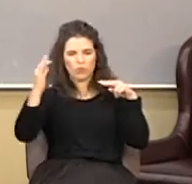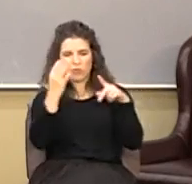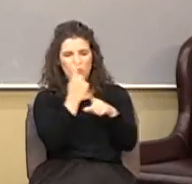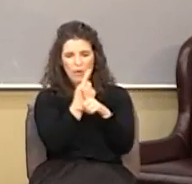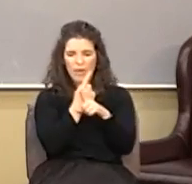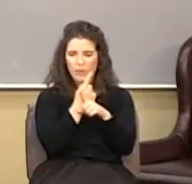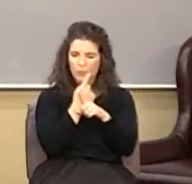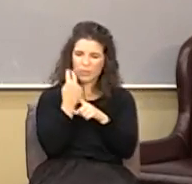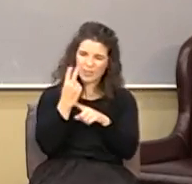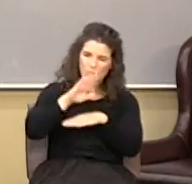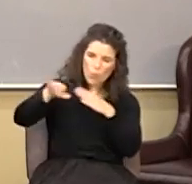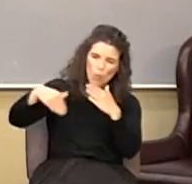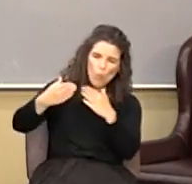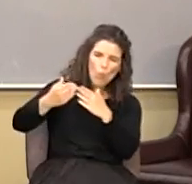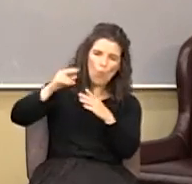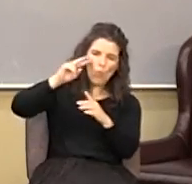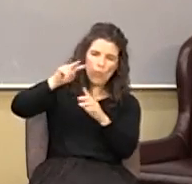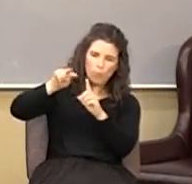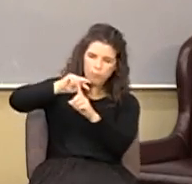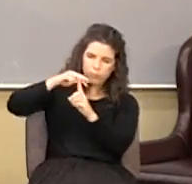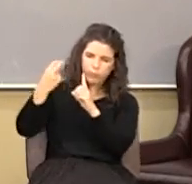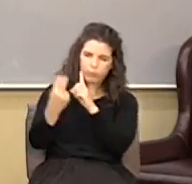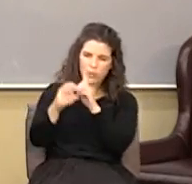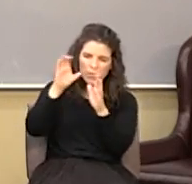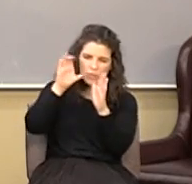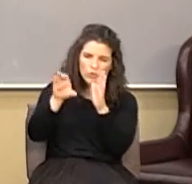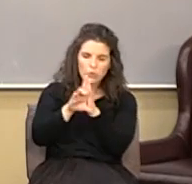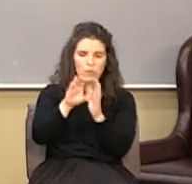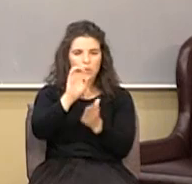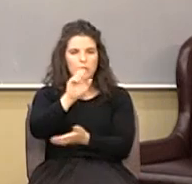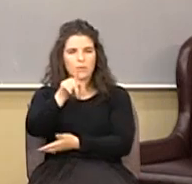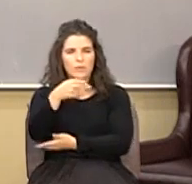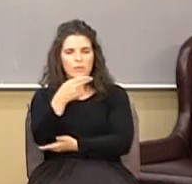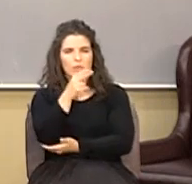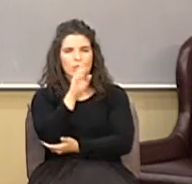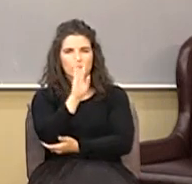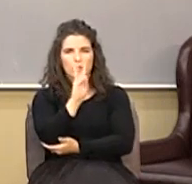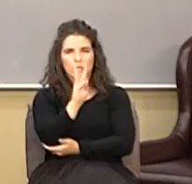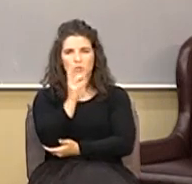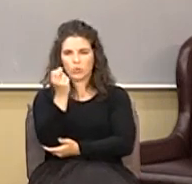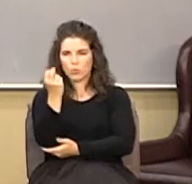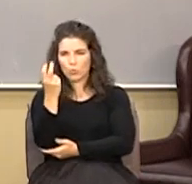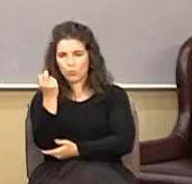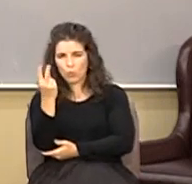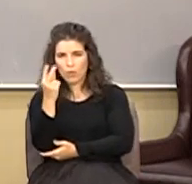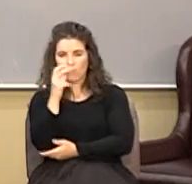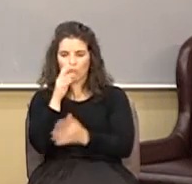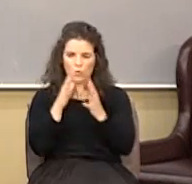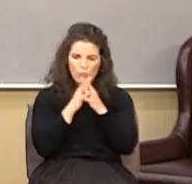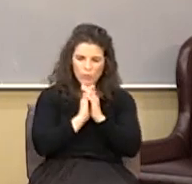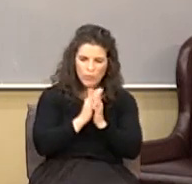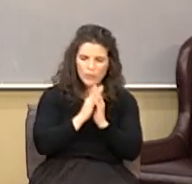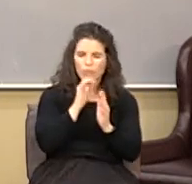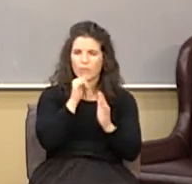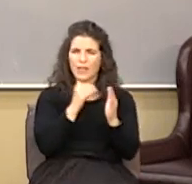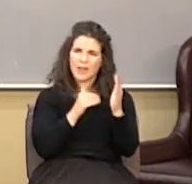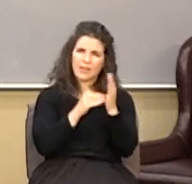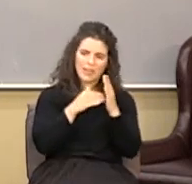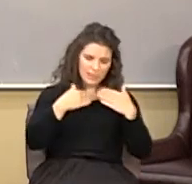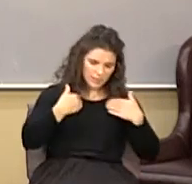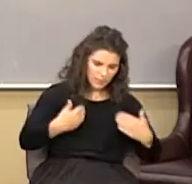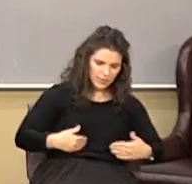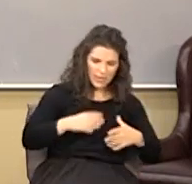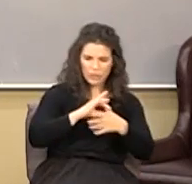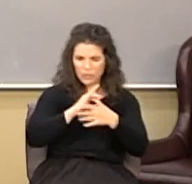because Ephesians 6, verse 12, he says, For we wrestle not against flesh and blood, but against principalities, against